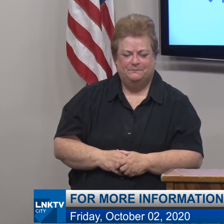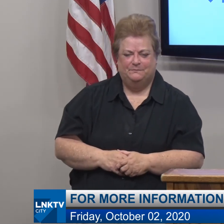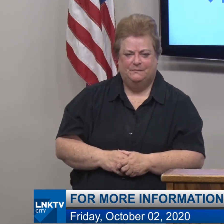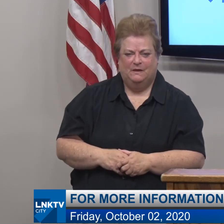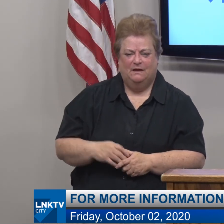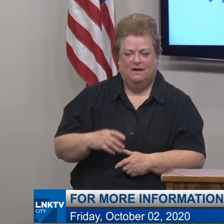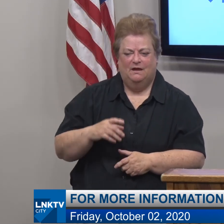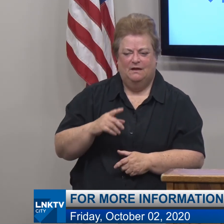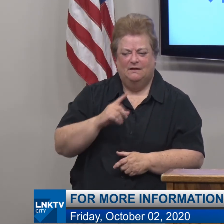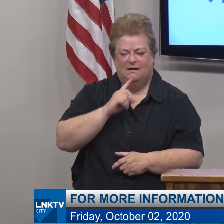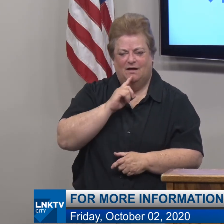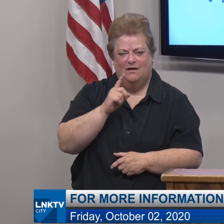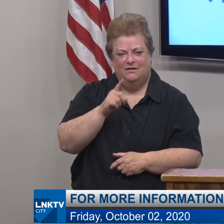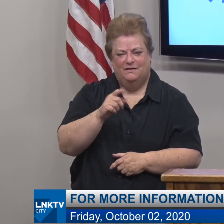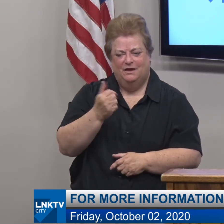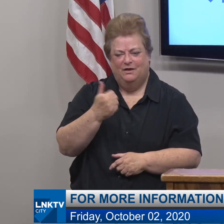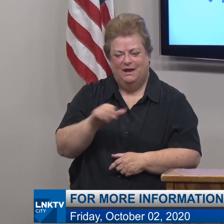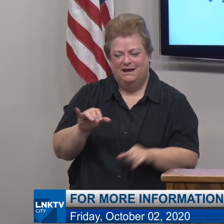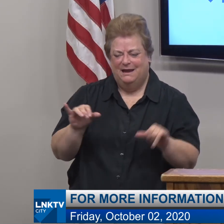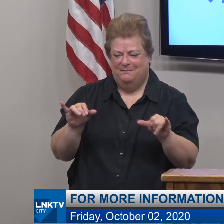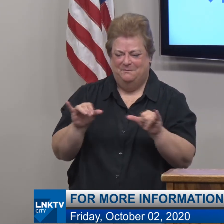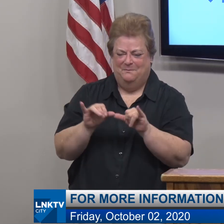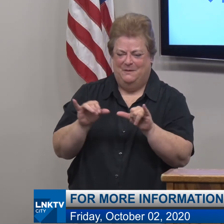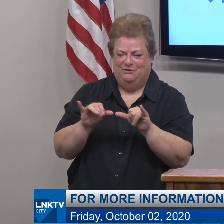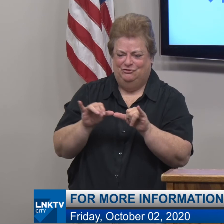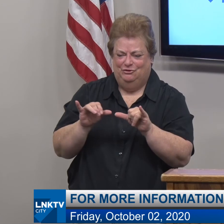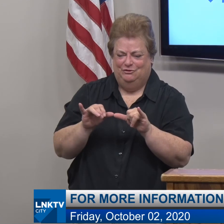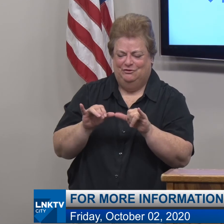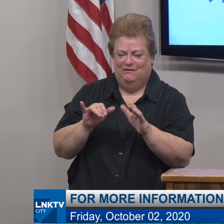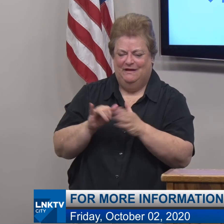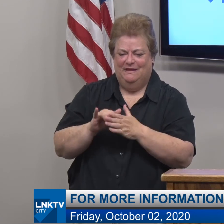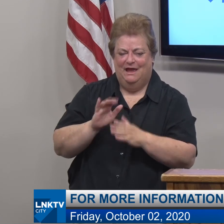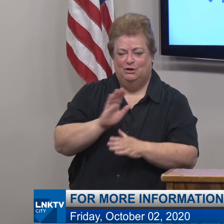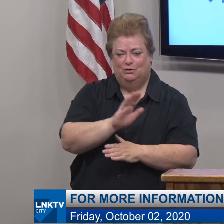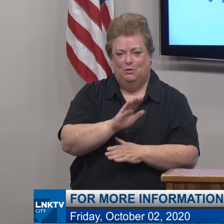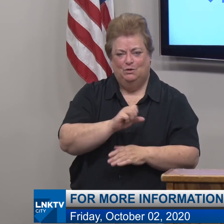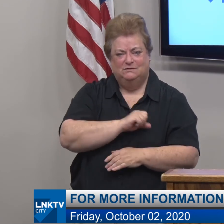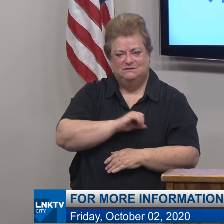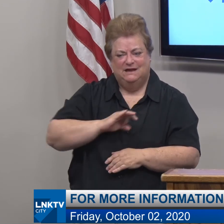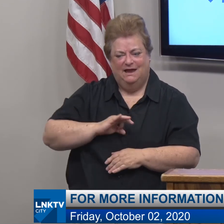metrics that your staff look at, maybe in terms of